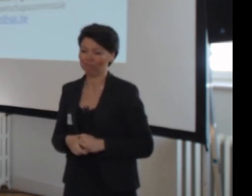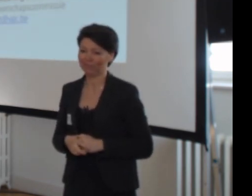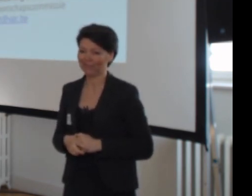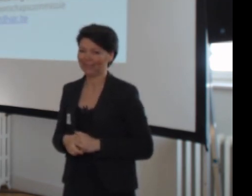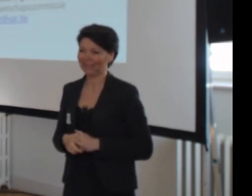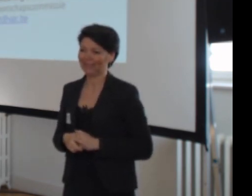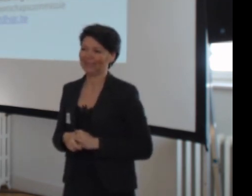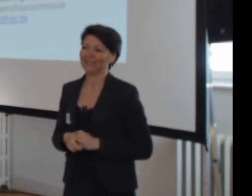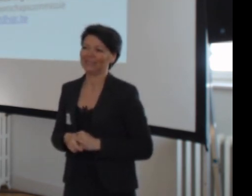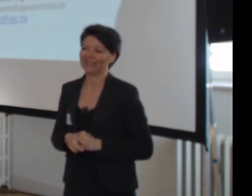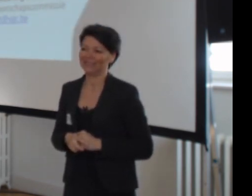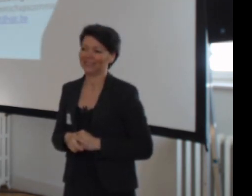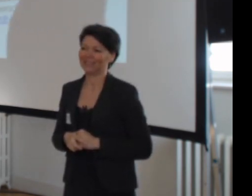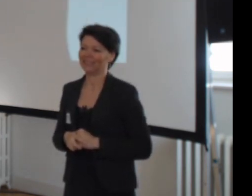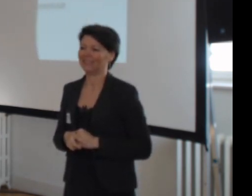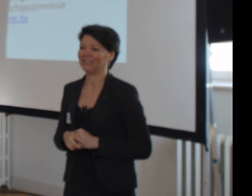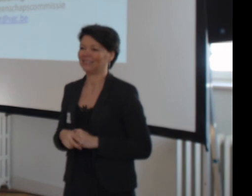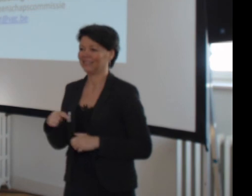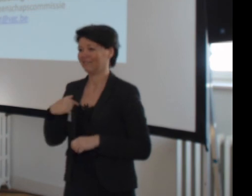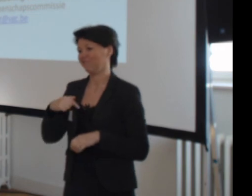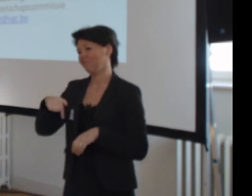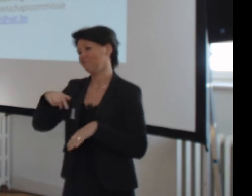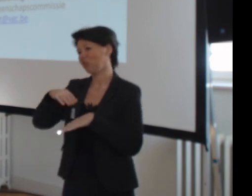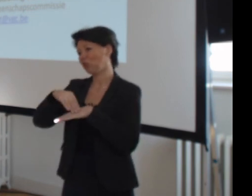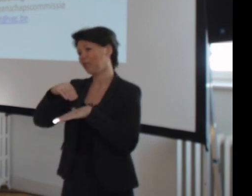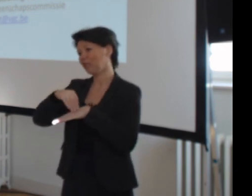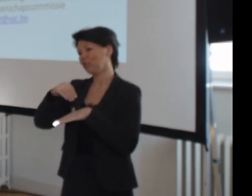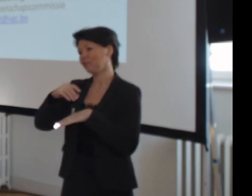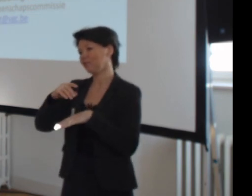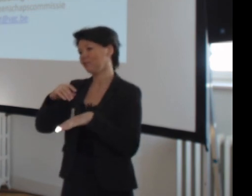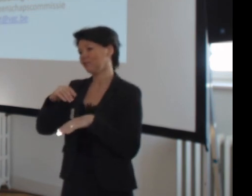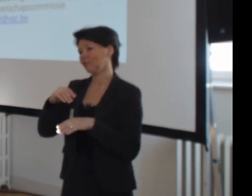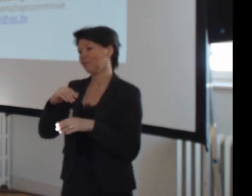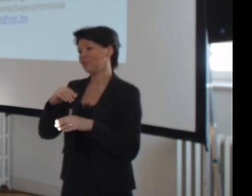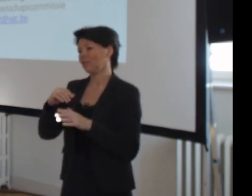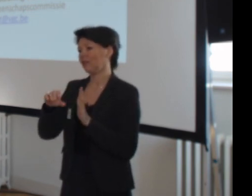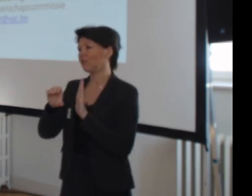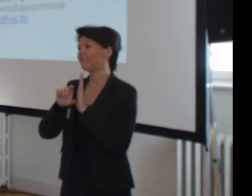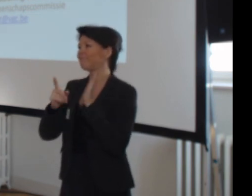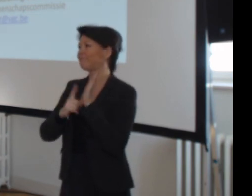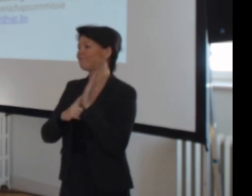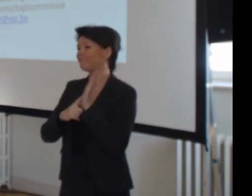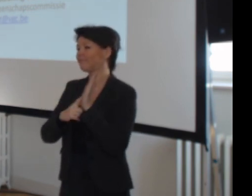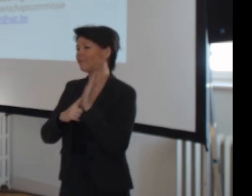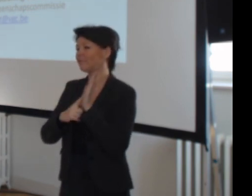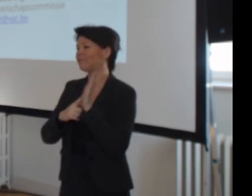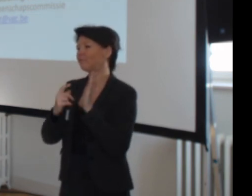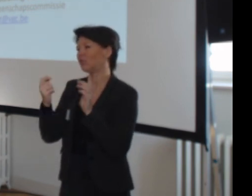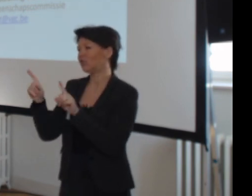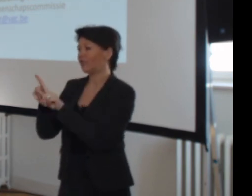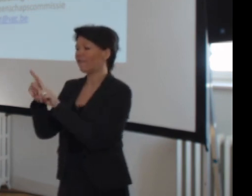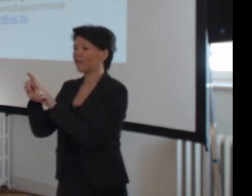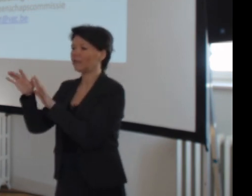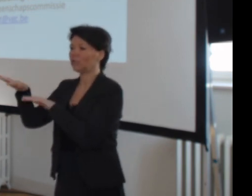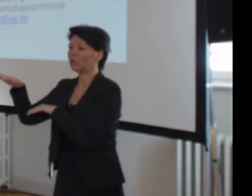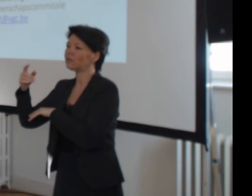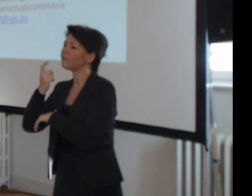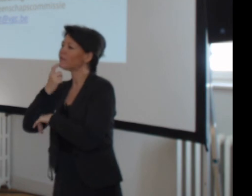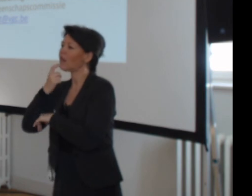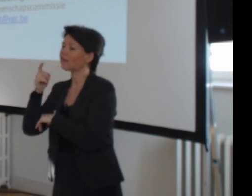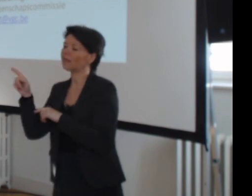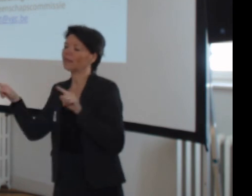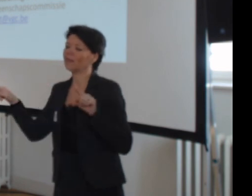Yes, and in Sweden, the exception in the copyright law is I think, quite the same as the Finnish one.